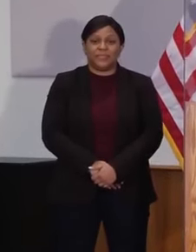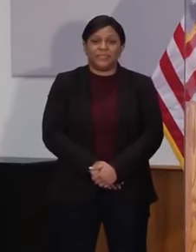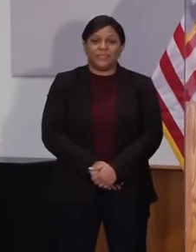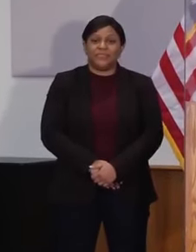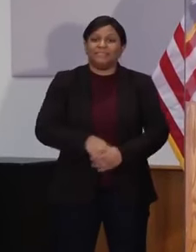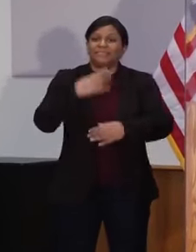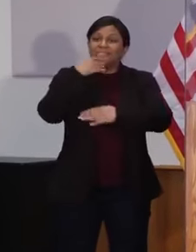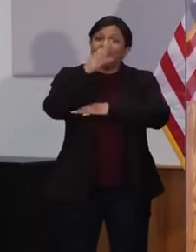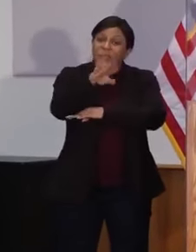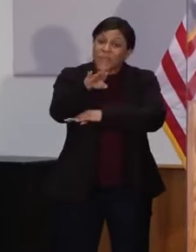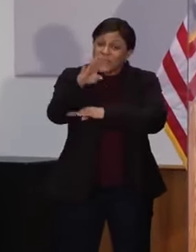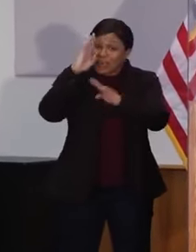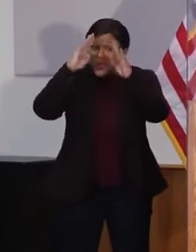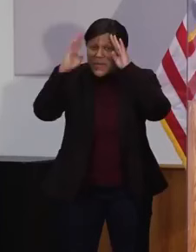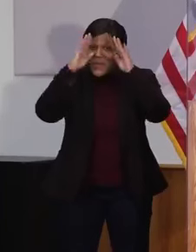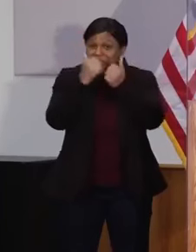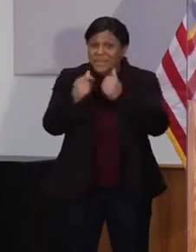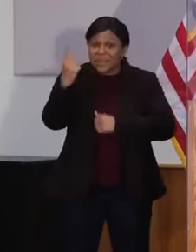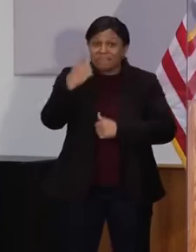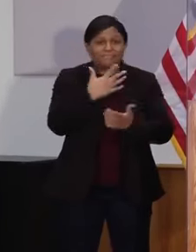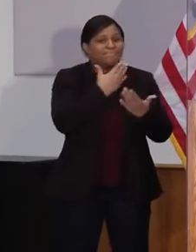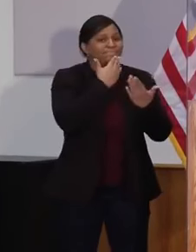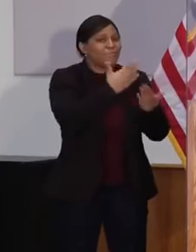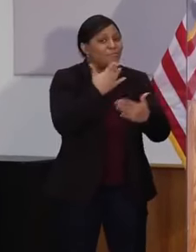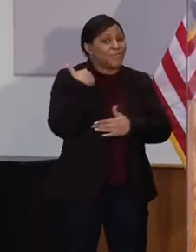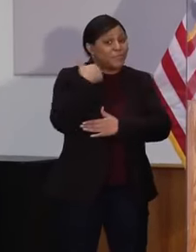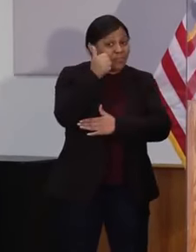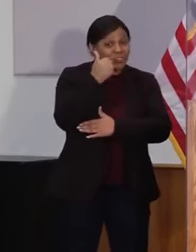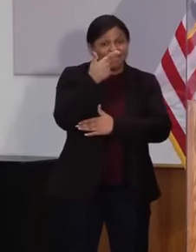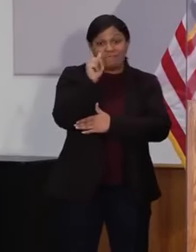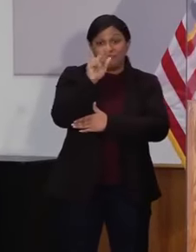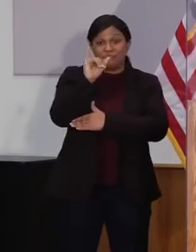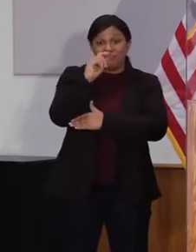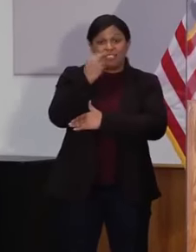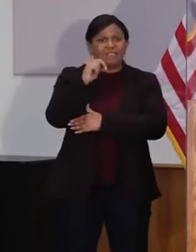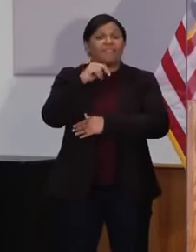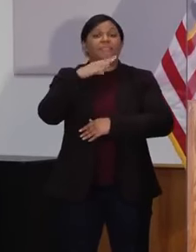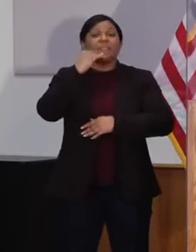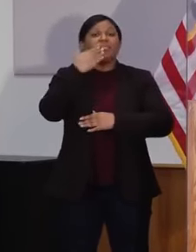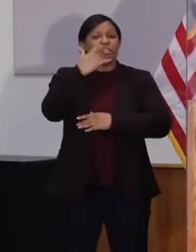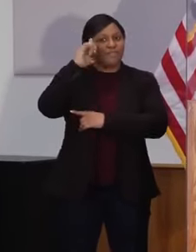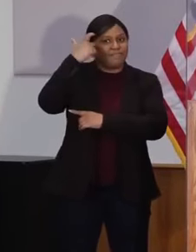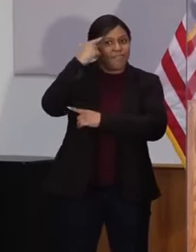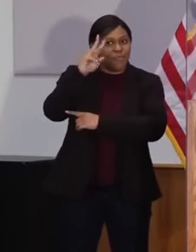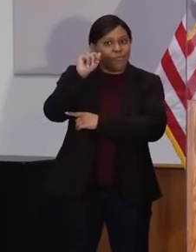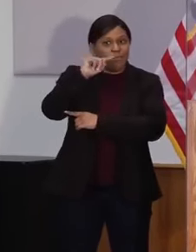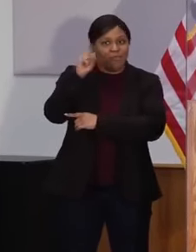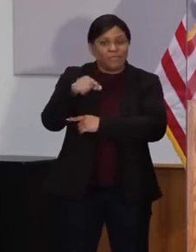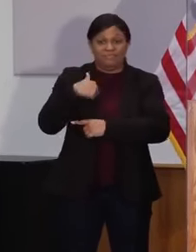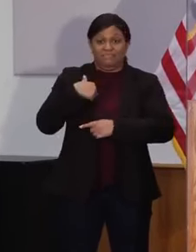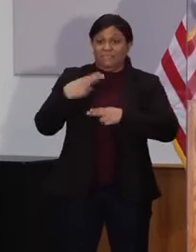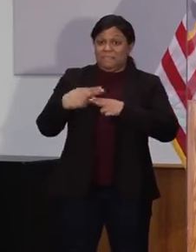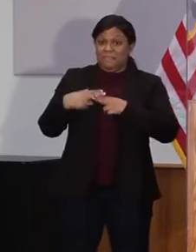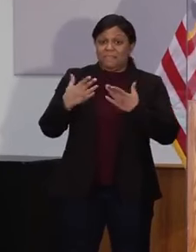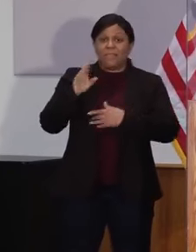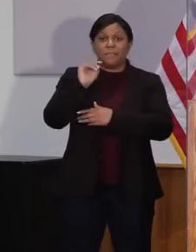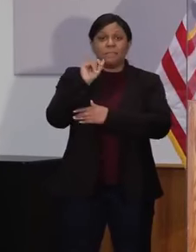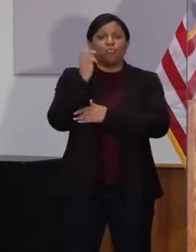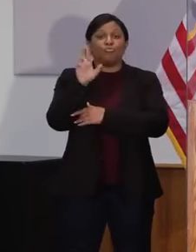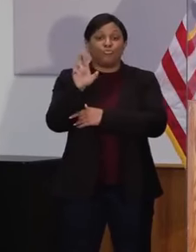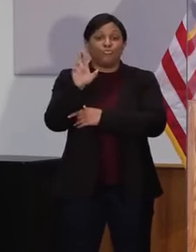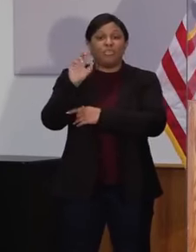Good afternoon, everyone. Thank you, Commissioner Harrington. Thank you, Governor Walz. My name is Mayor D. Love, and I'm here from the city of